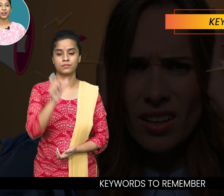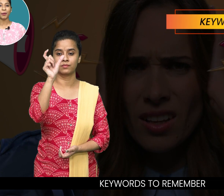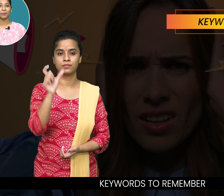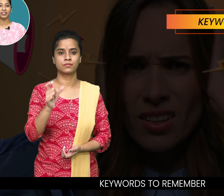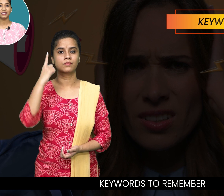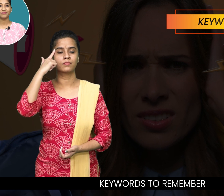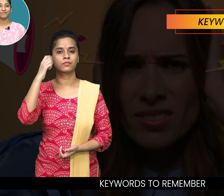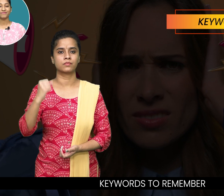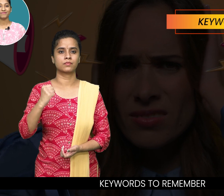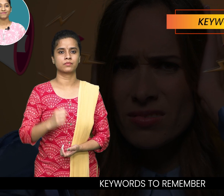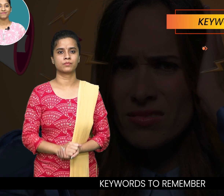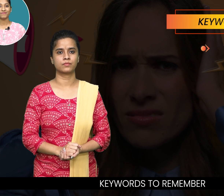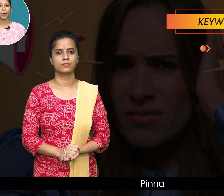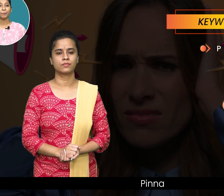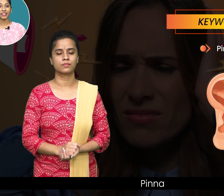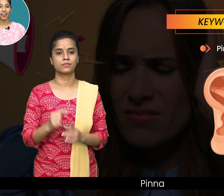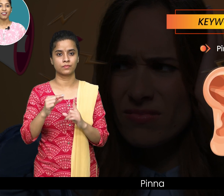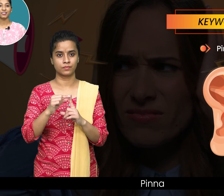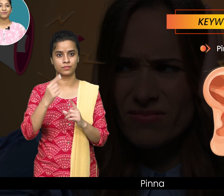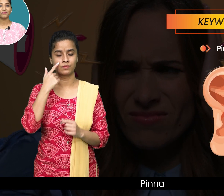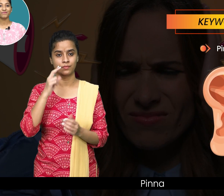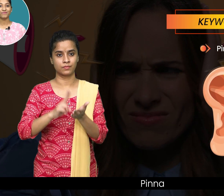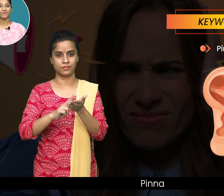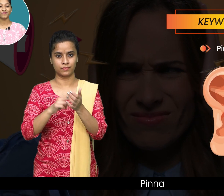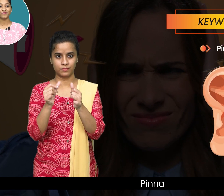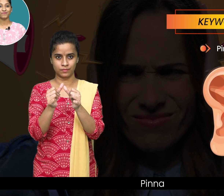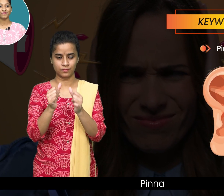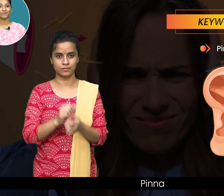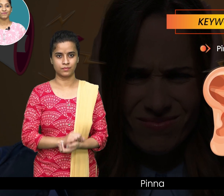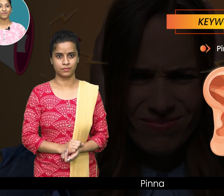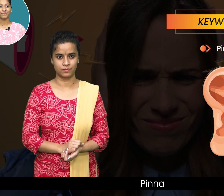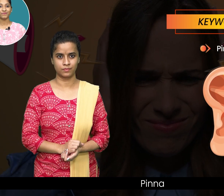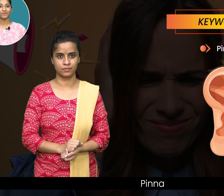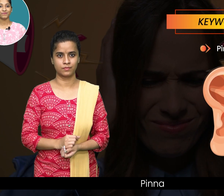Keywords to remember: pinna,